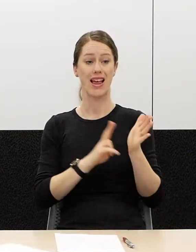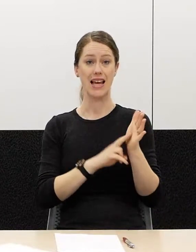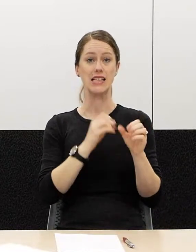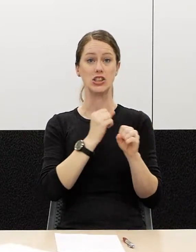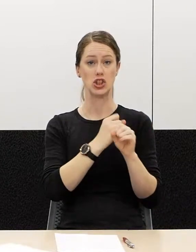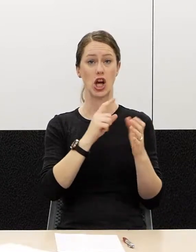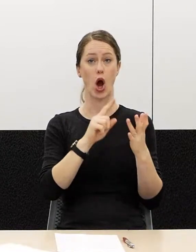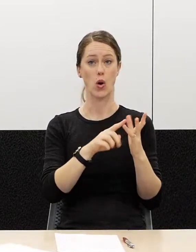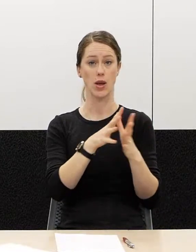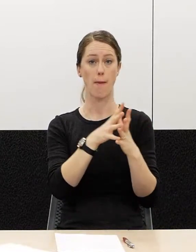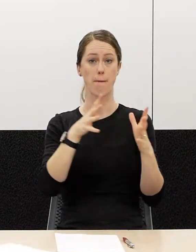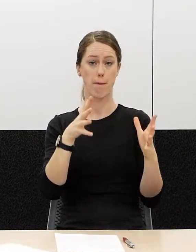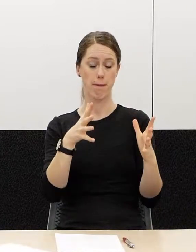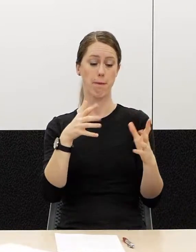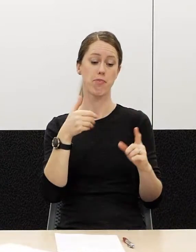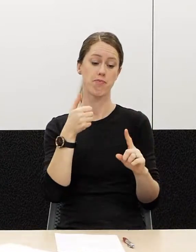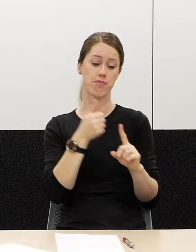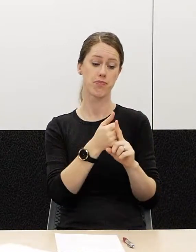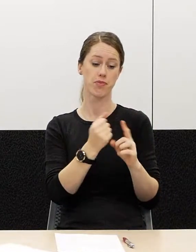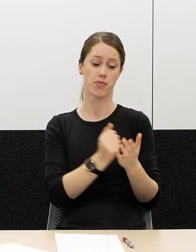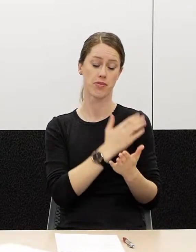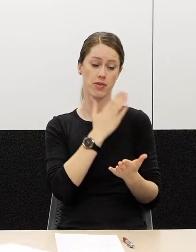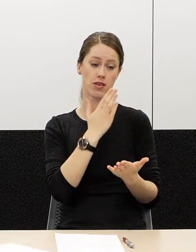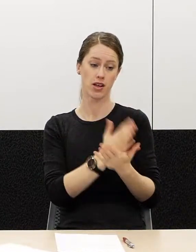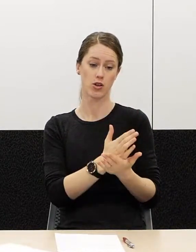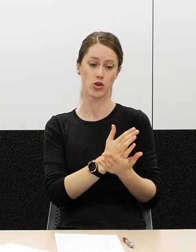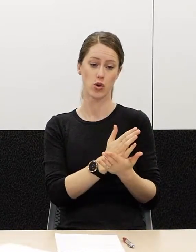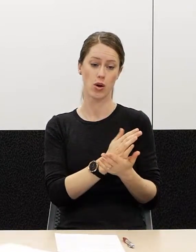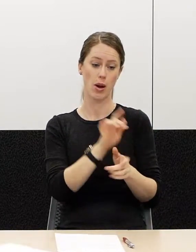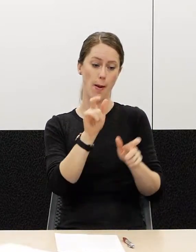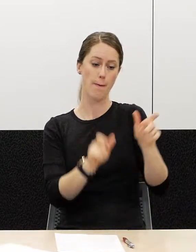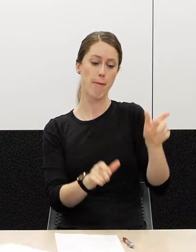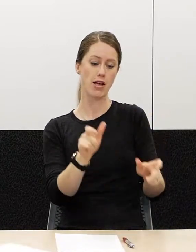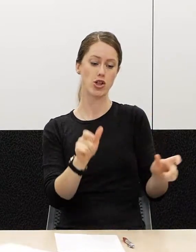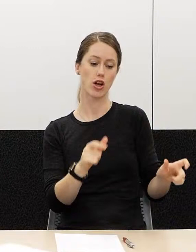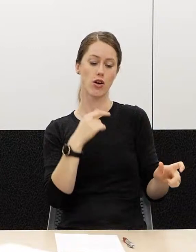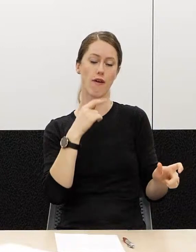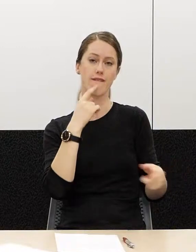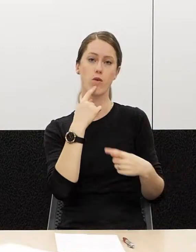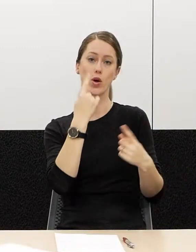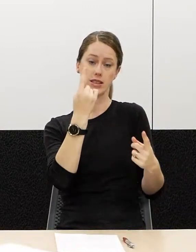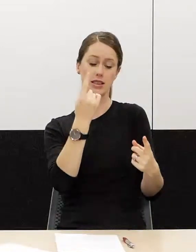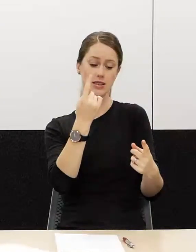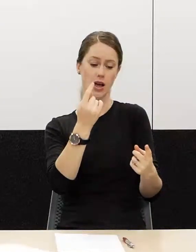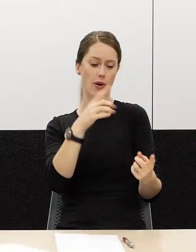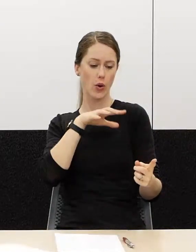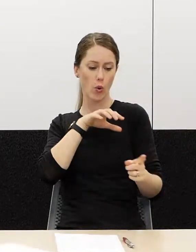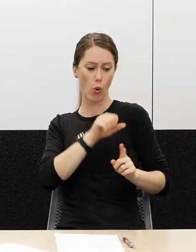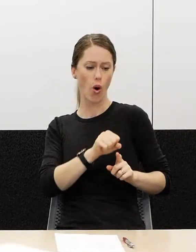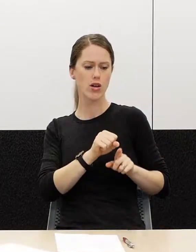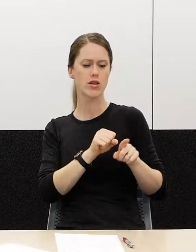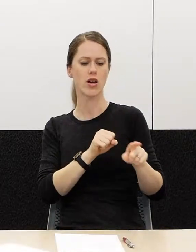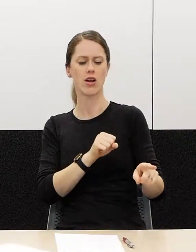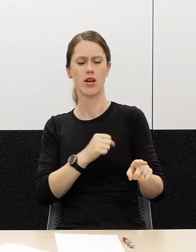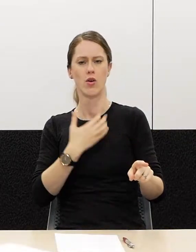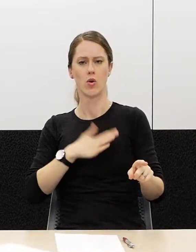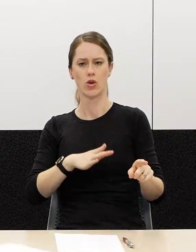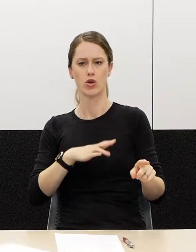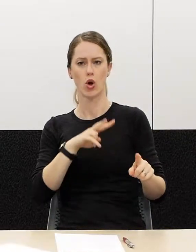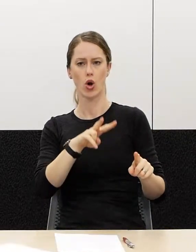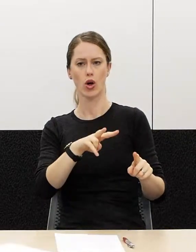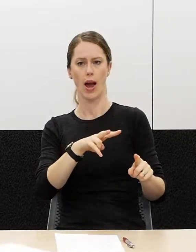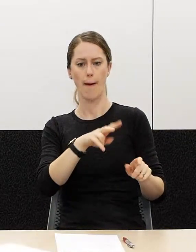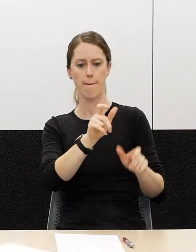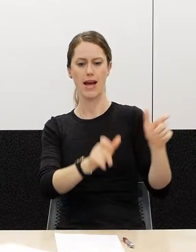have a really good role to play in ensuring that patient voices are heard. We want to look at